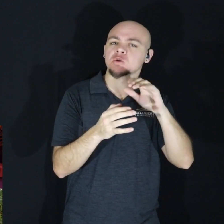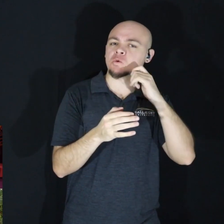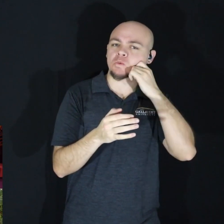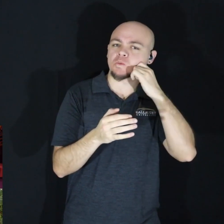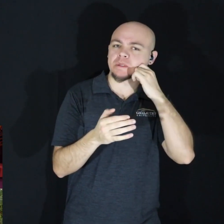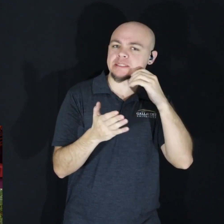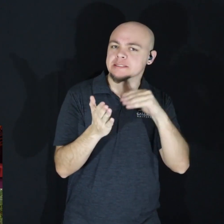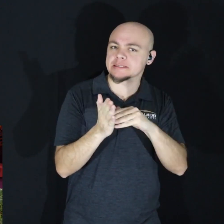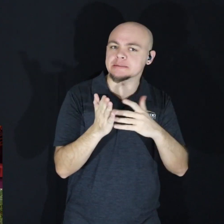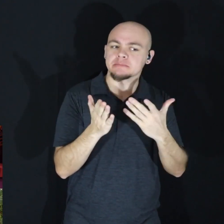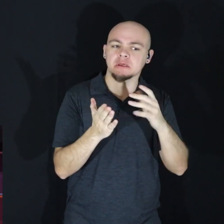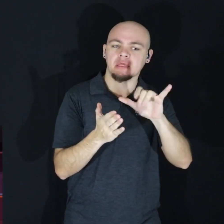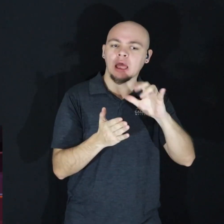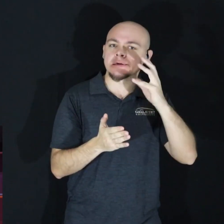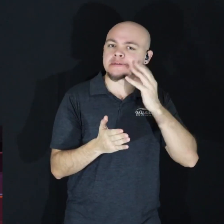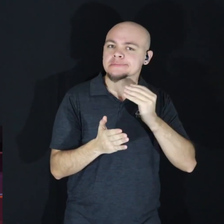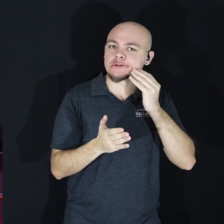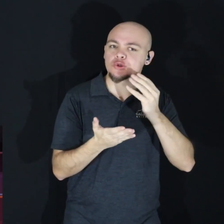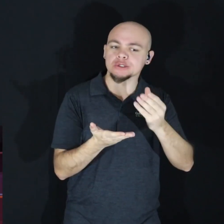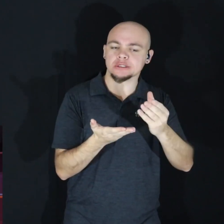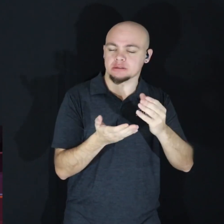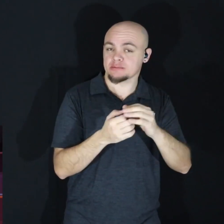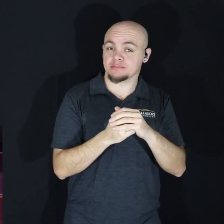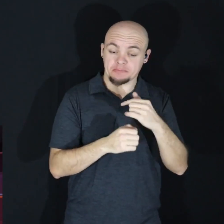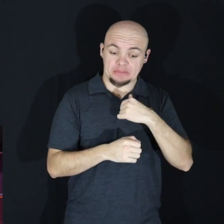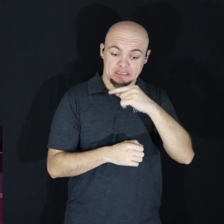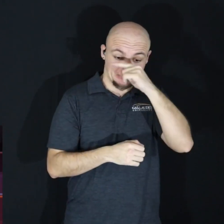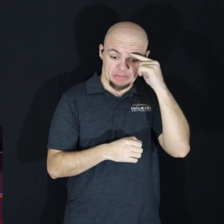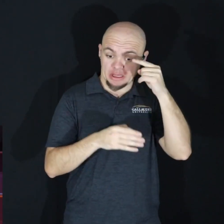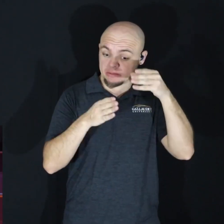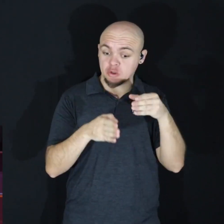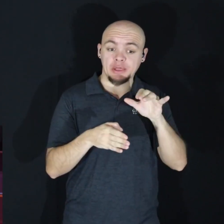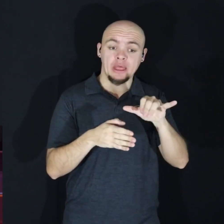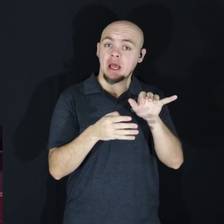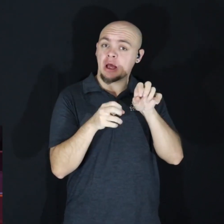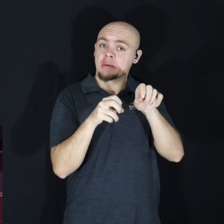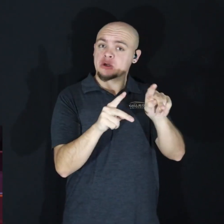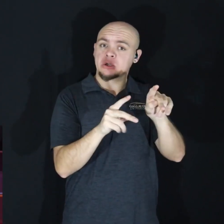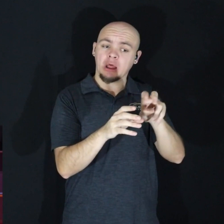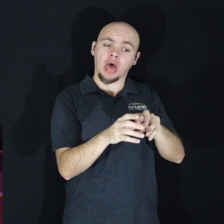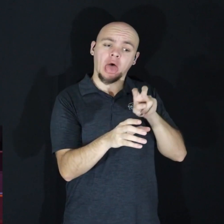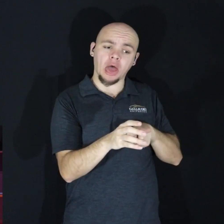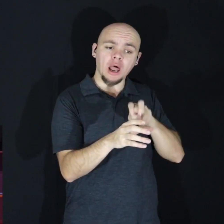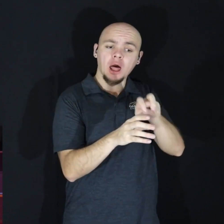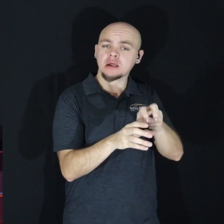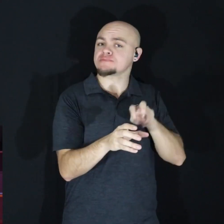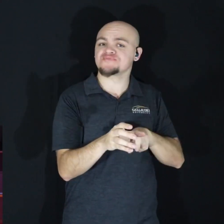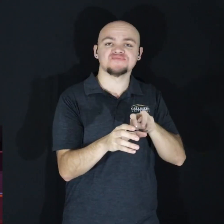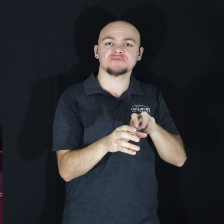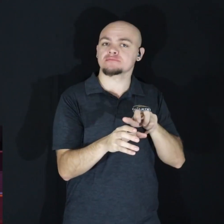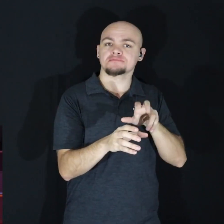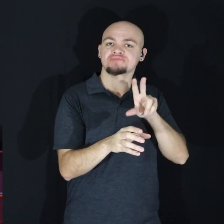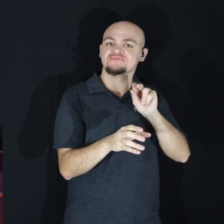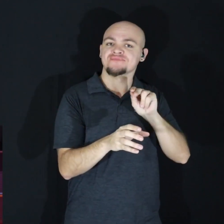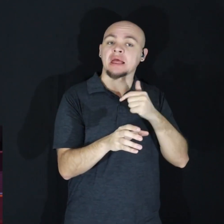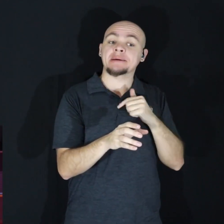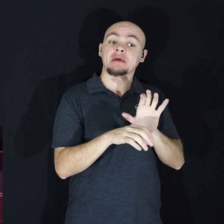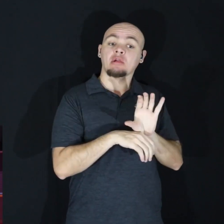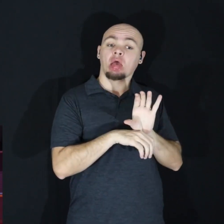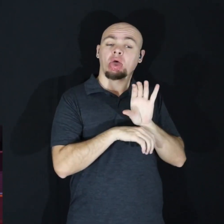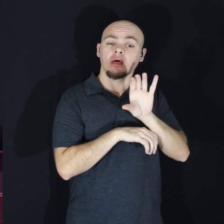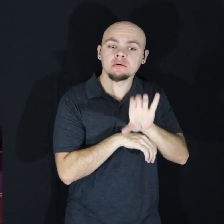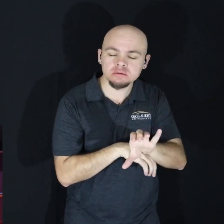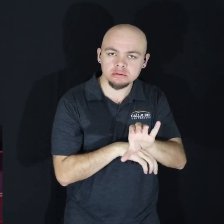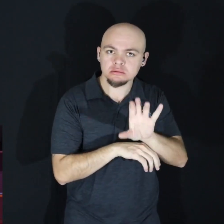with the experiences. I, as a Black person, never had that opportunity. I was forcefully pushed into these